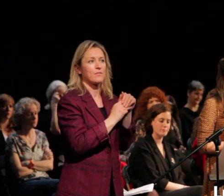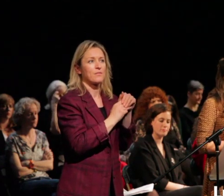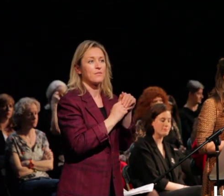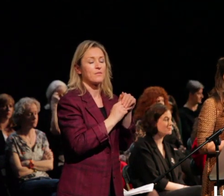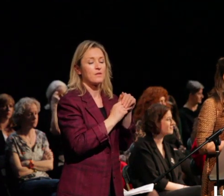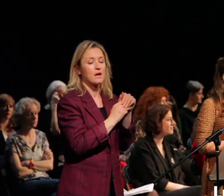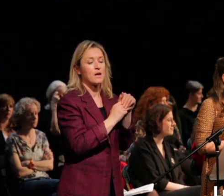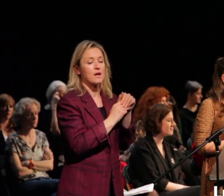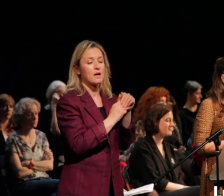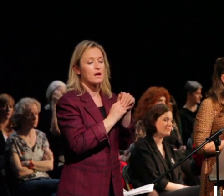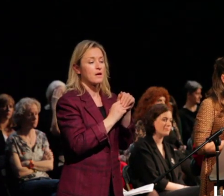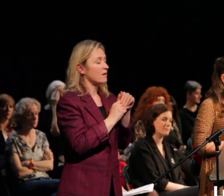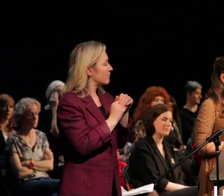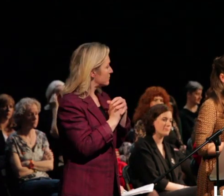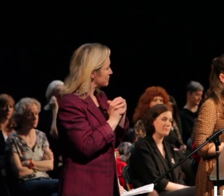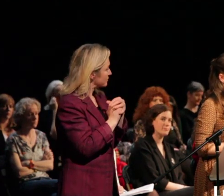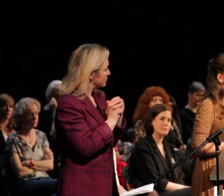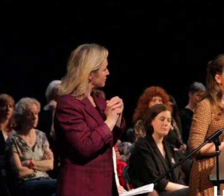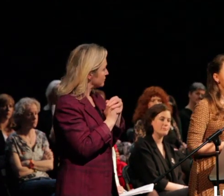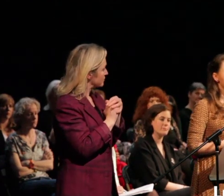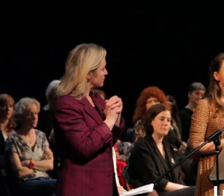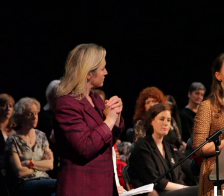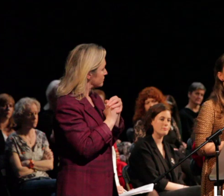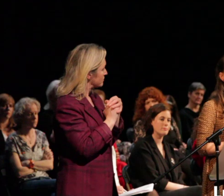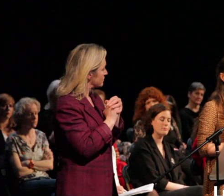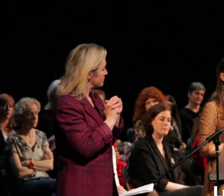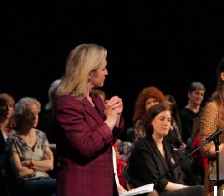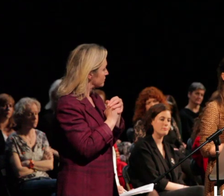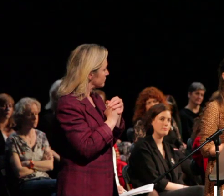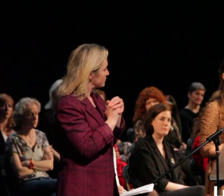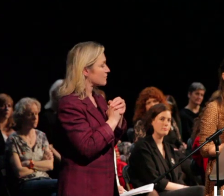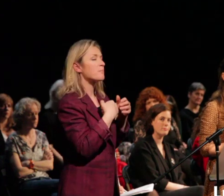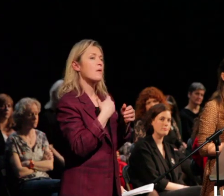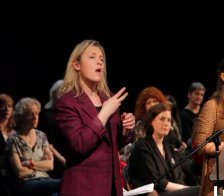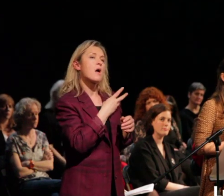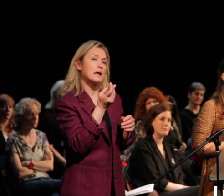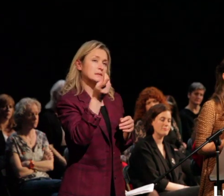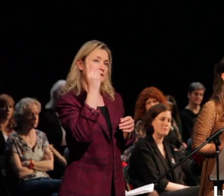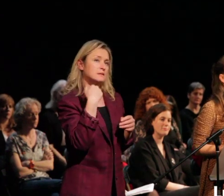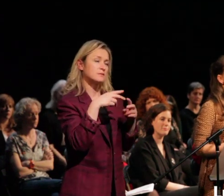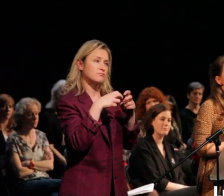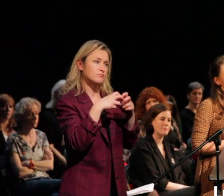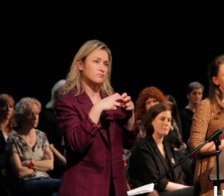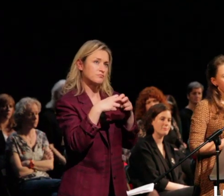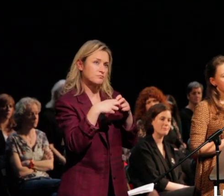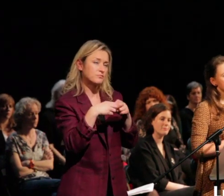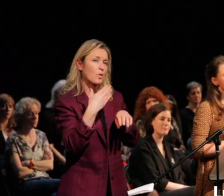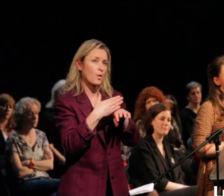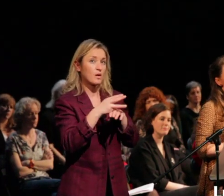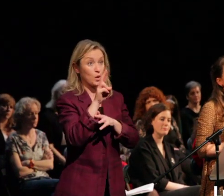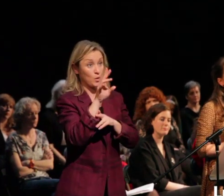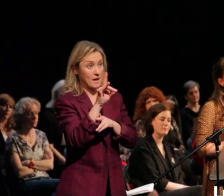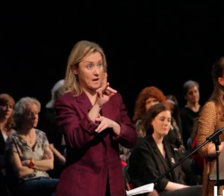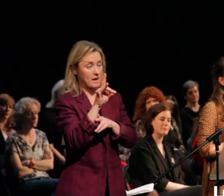I spent quite some time looking at work that had been done in the UK, which